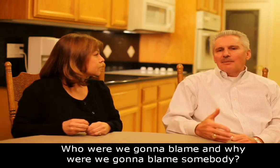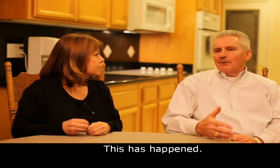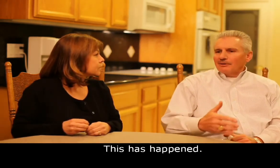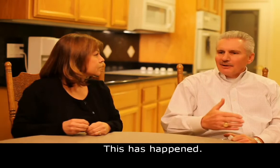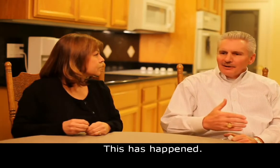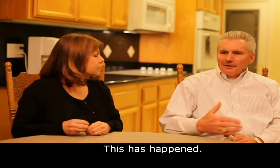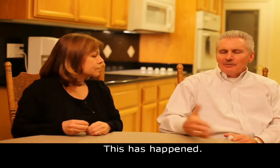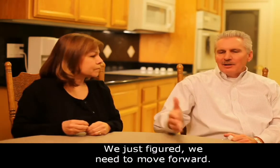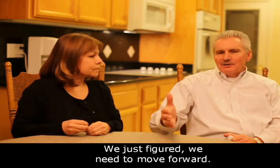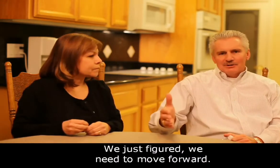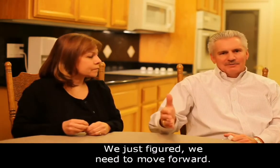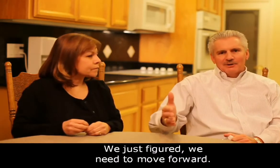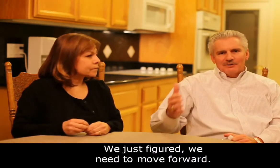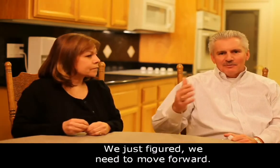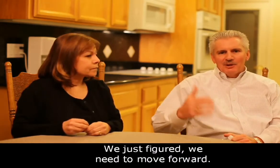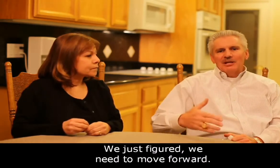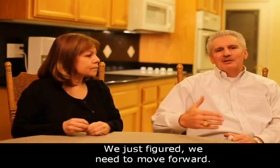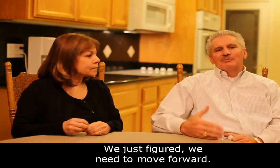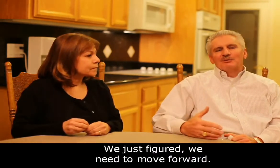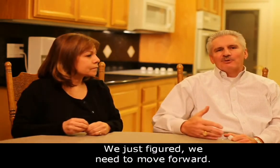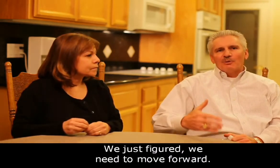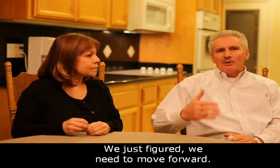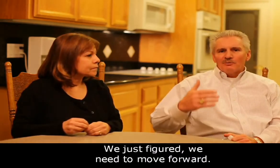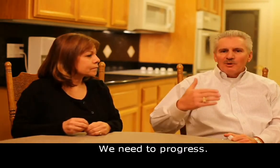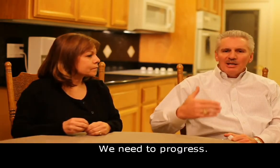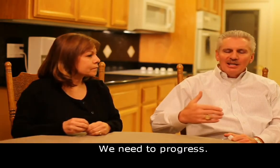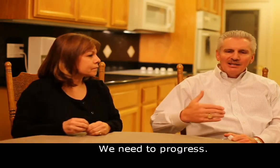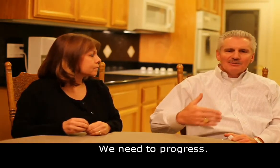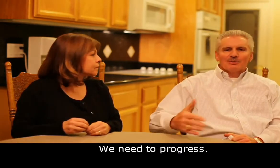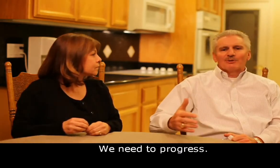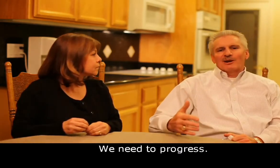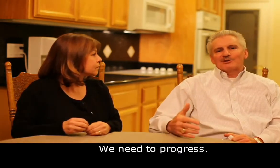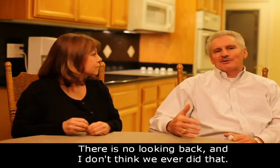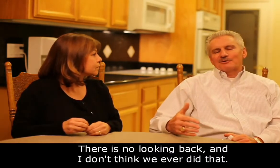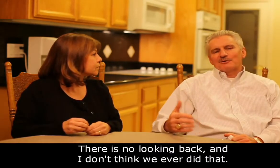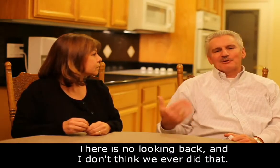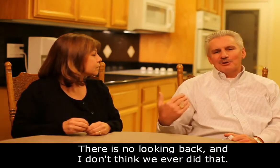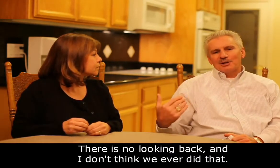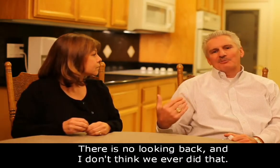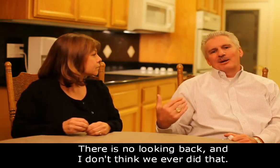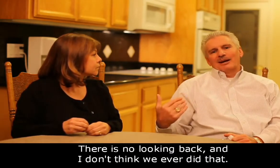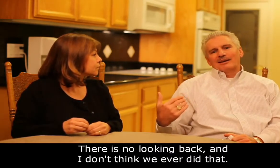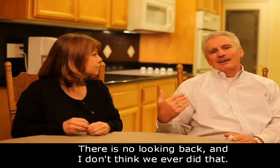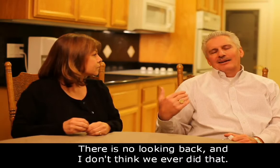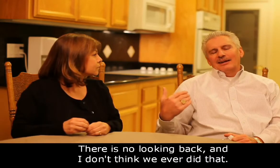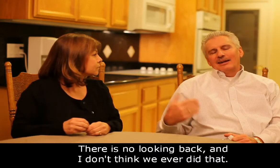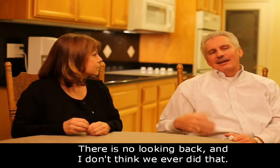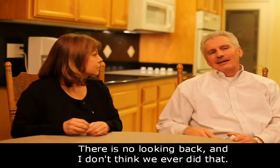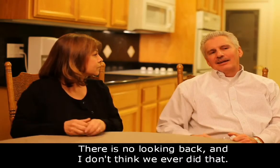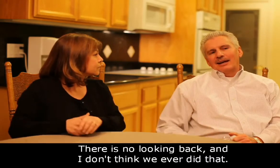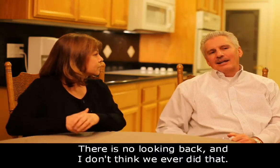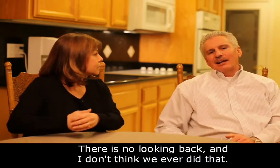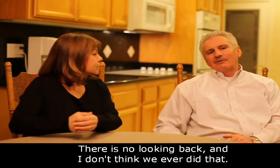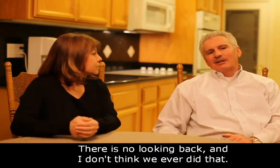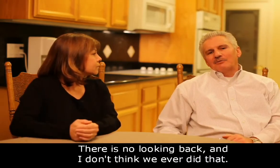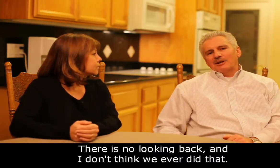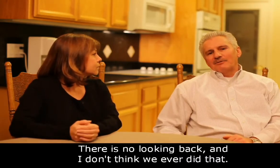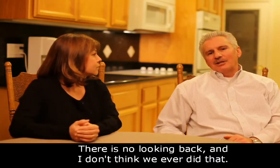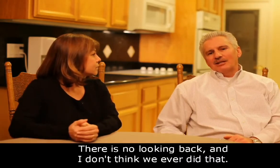happened. We just figured we need to move forward. We need to progress. There's no looking back, and I don't think we ever did that.